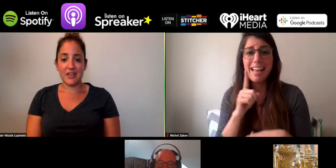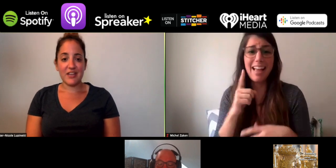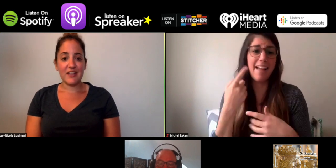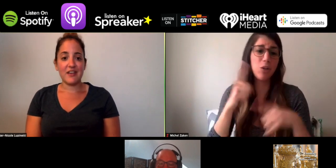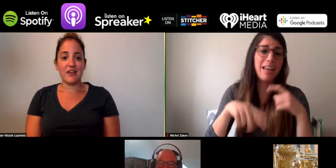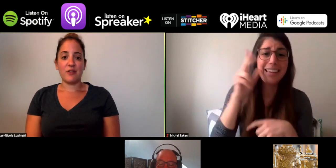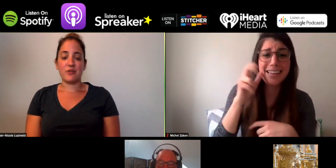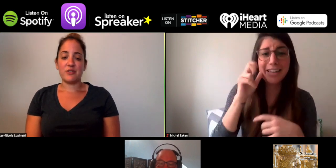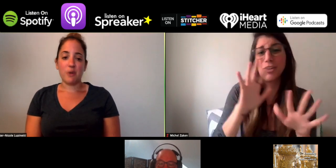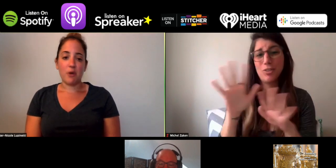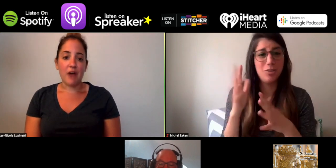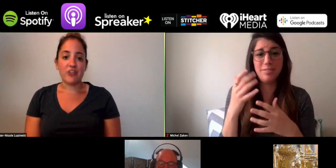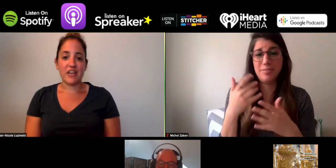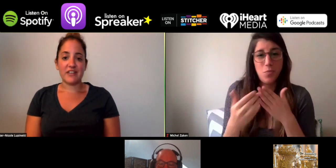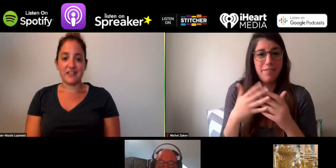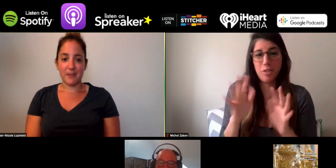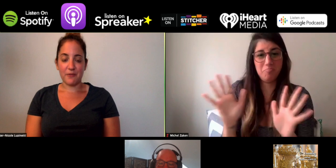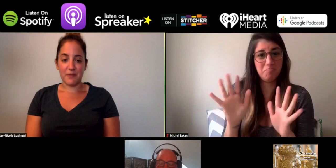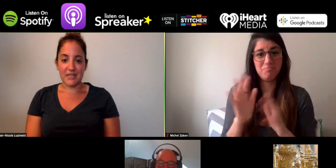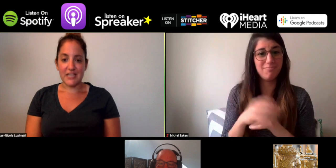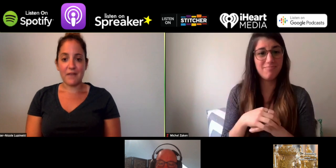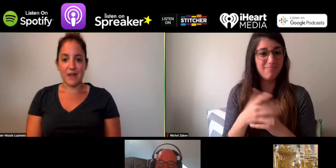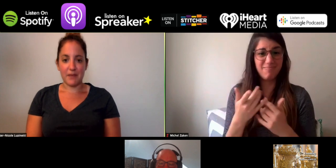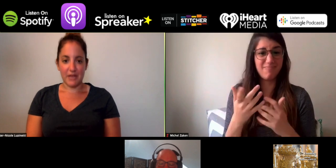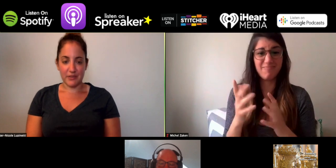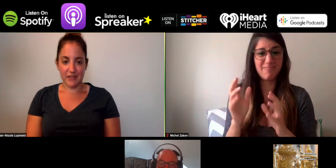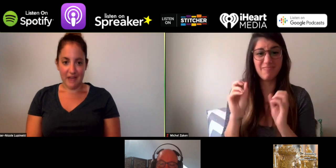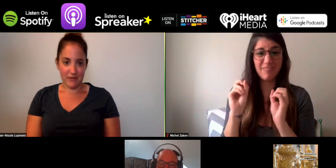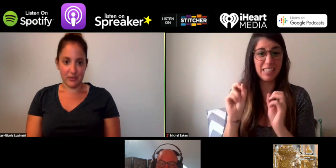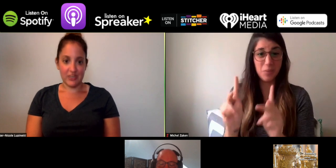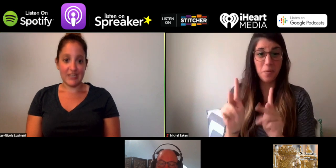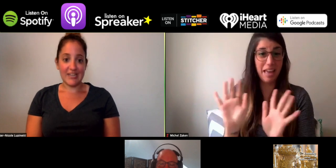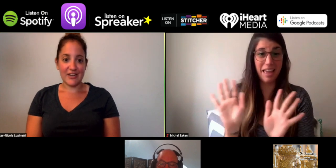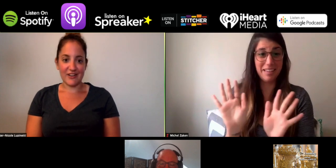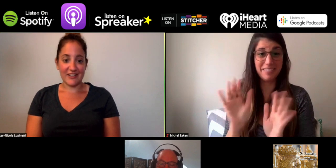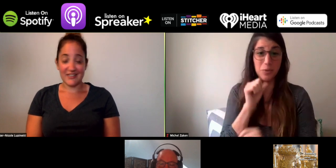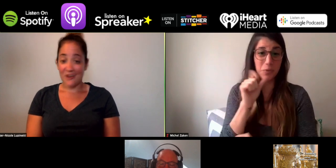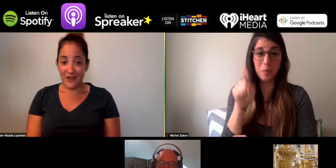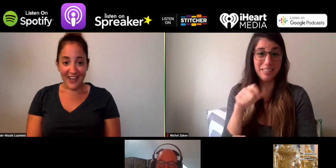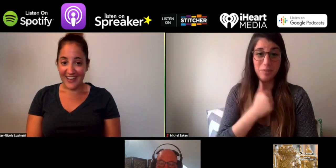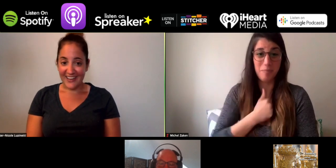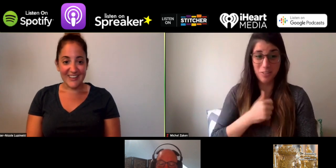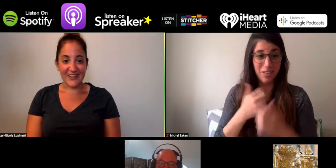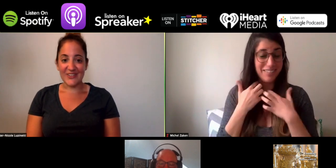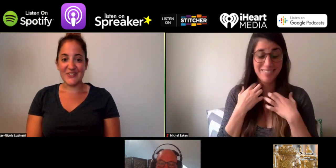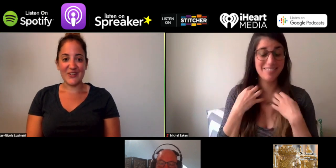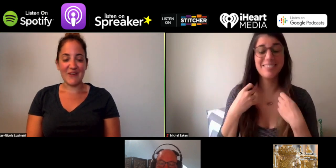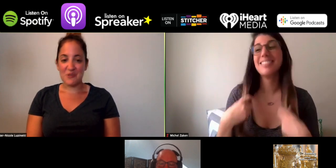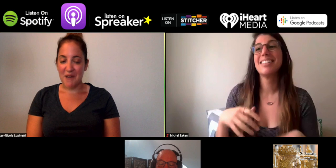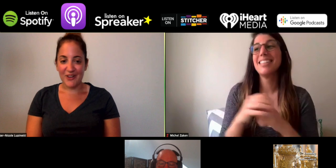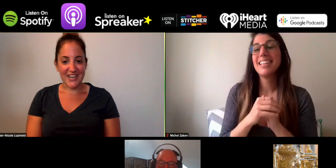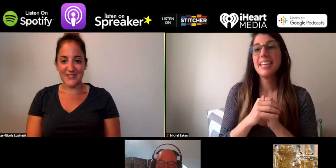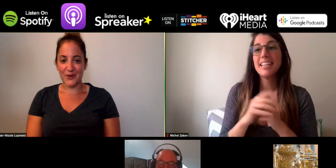of pity. You know, don't apologize to them for being deaf and not being able to have the ability to hear. It's okay. You know, you don't